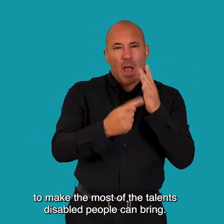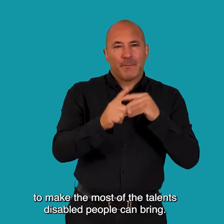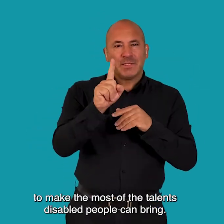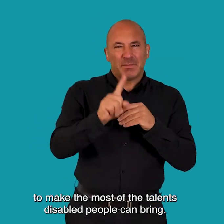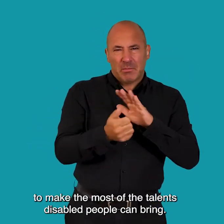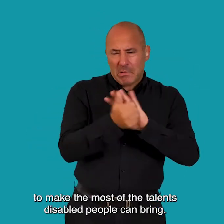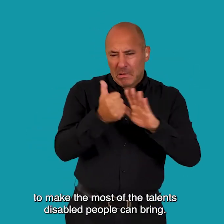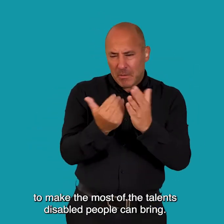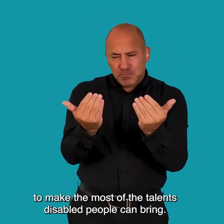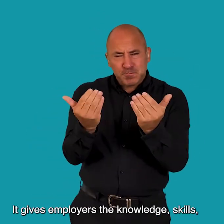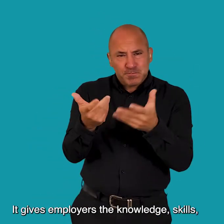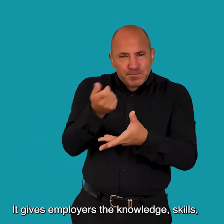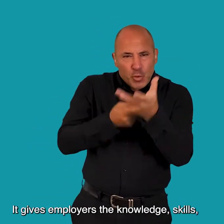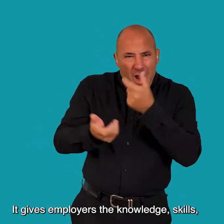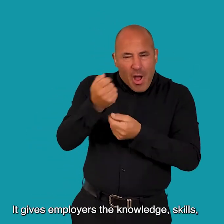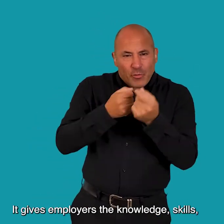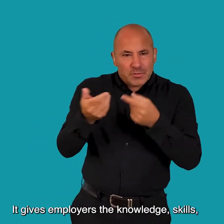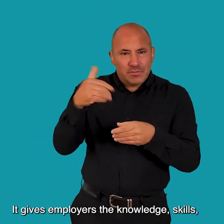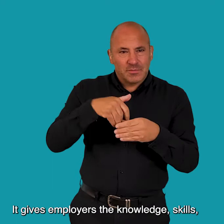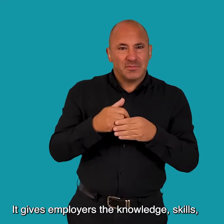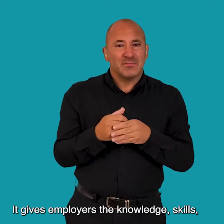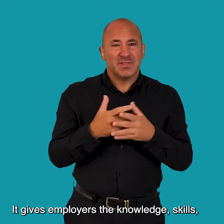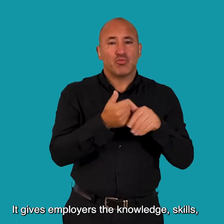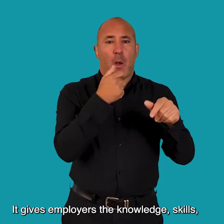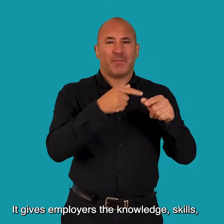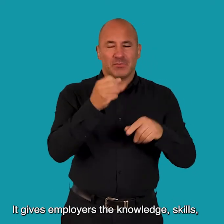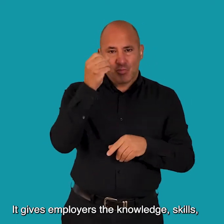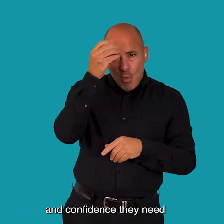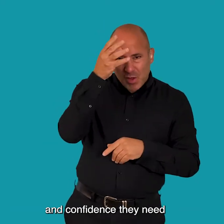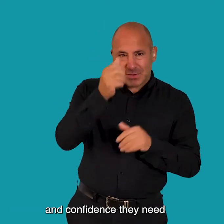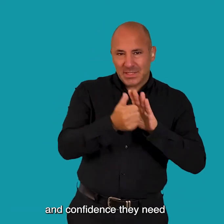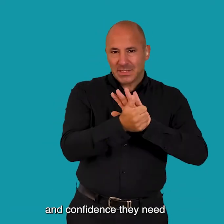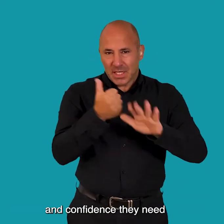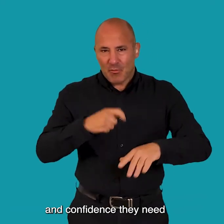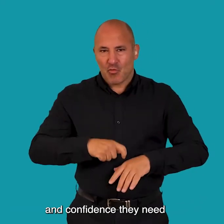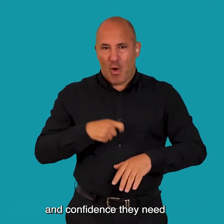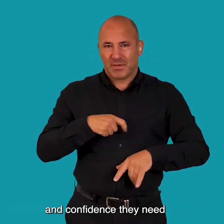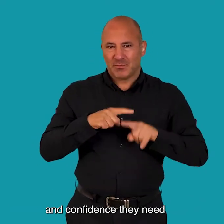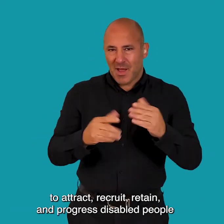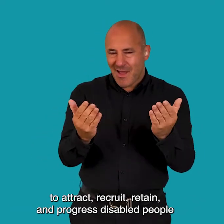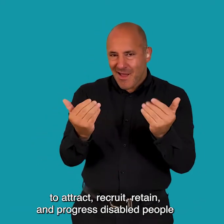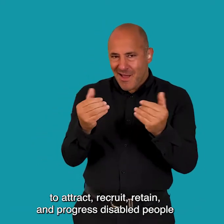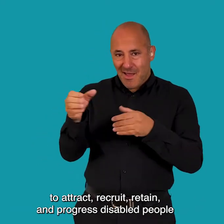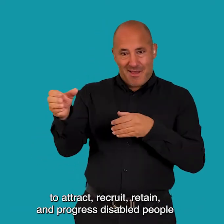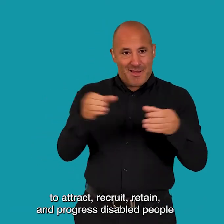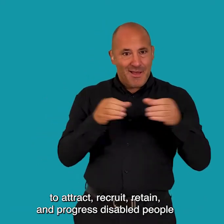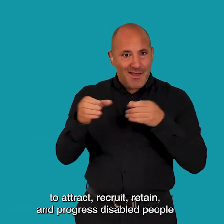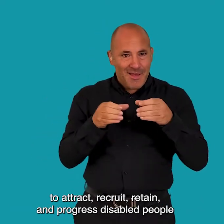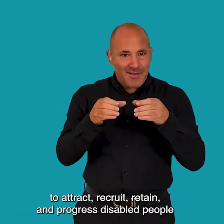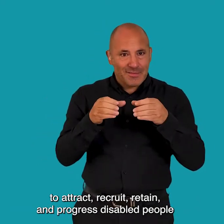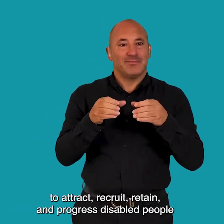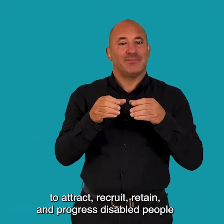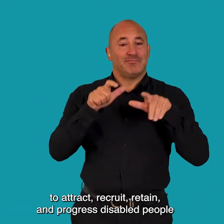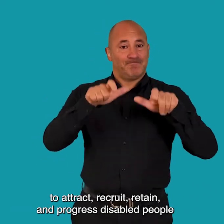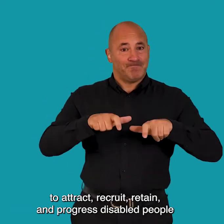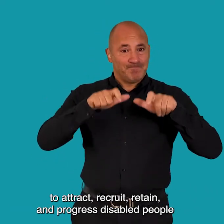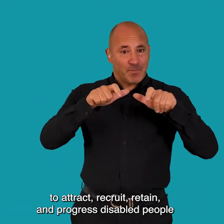can bring. It gives employers the knowledge, skills and confidence they need to attract, recruit, retain and